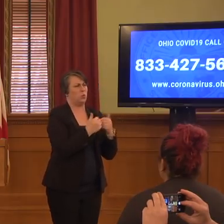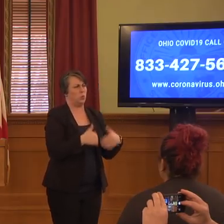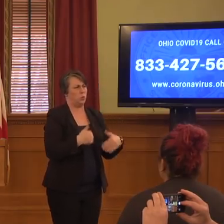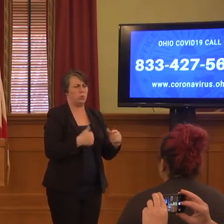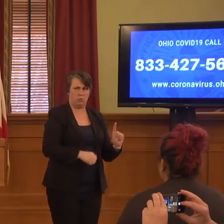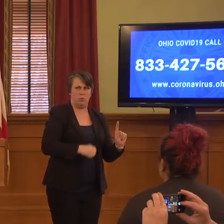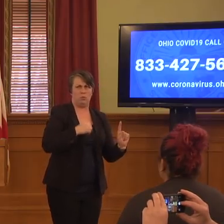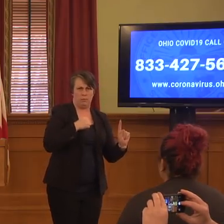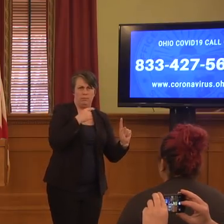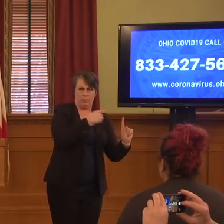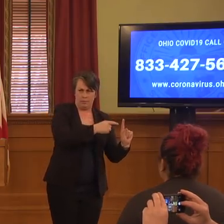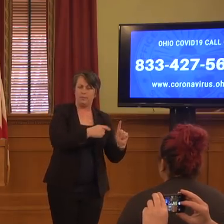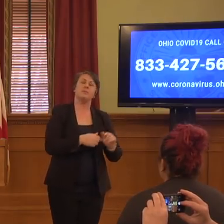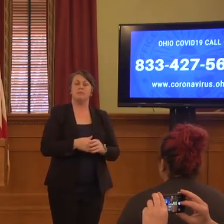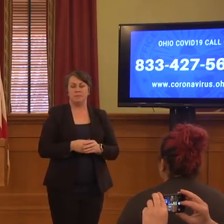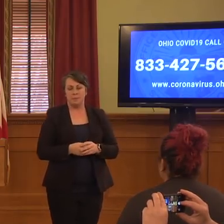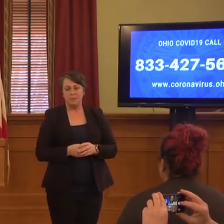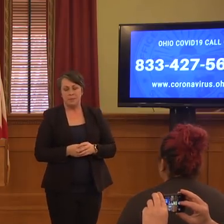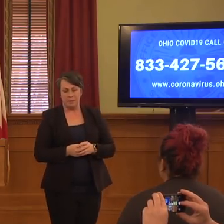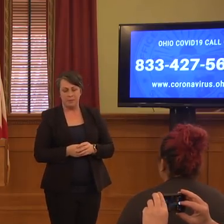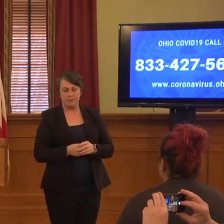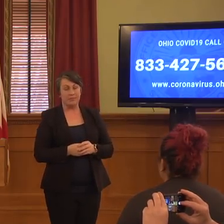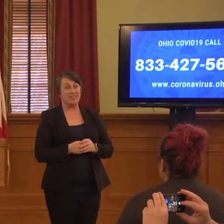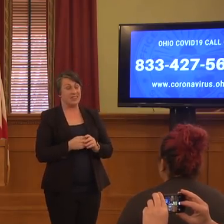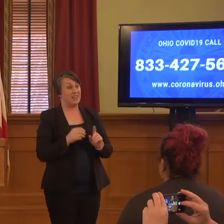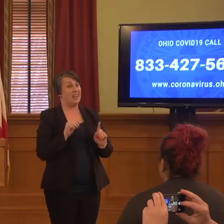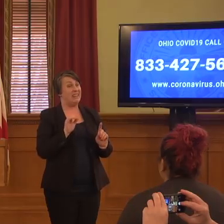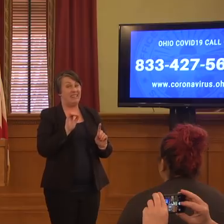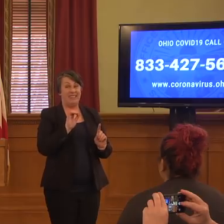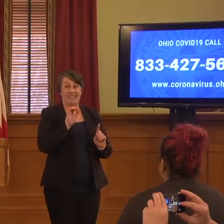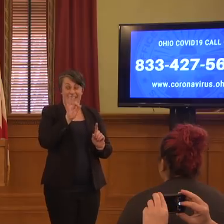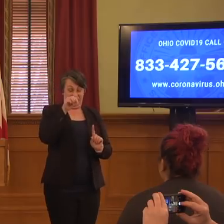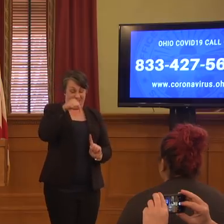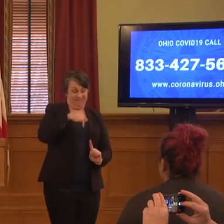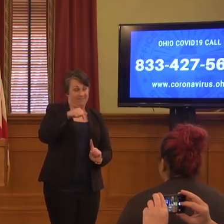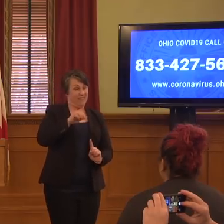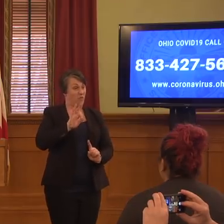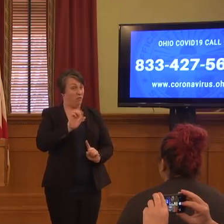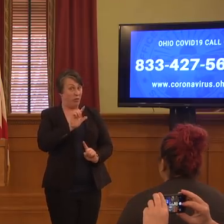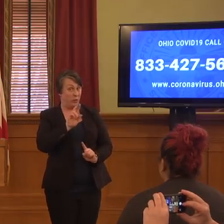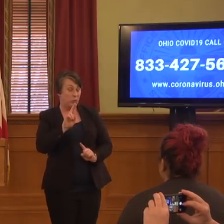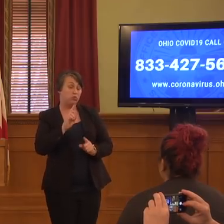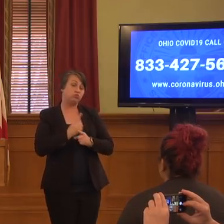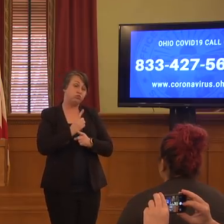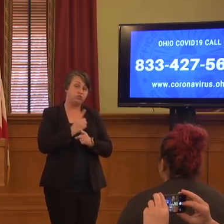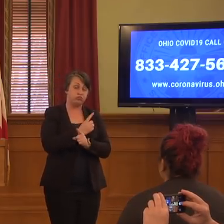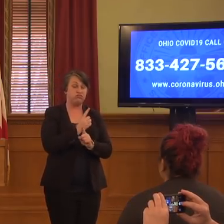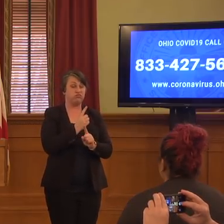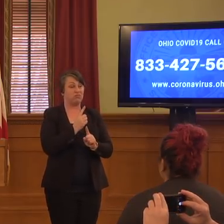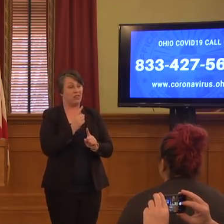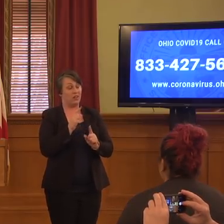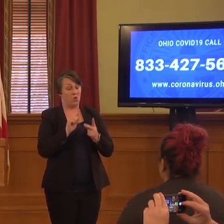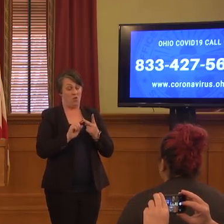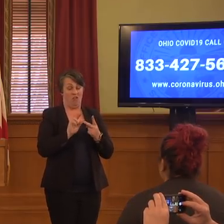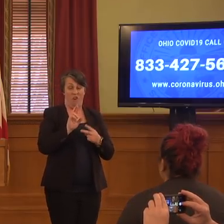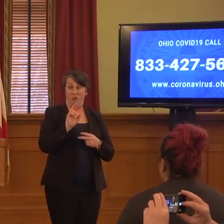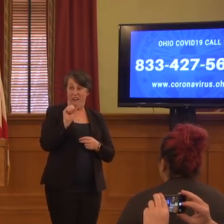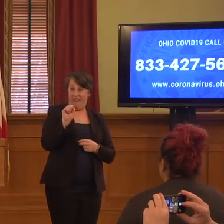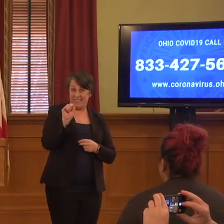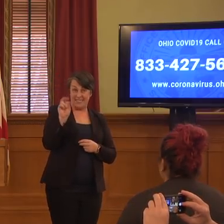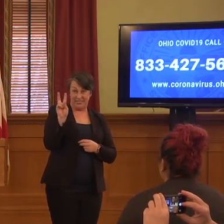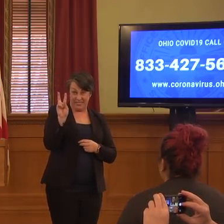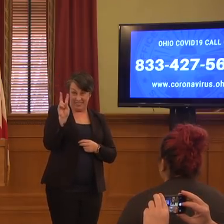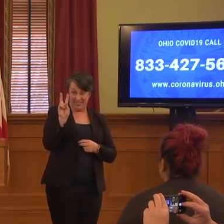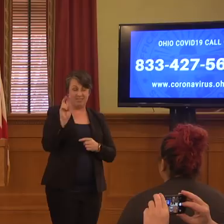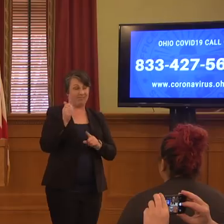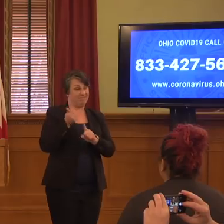at a list I'd seen recently, just with the normal flu season, which we know is very heavy, RSV season, which is a